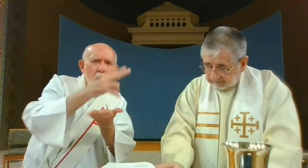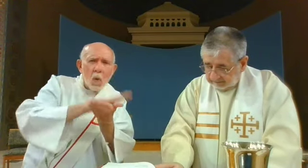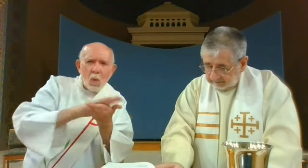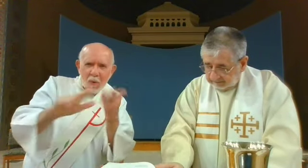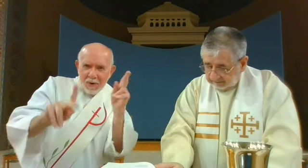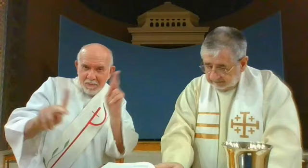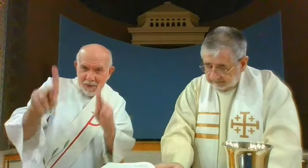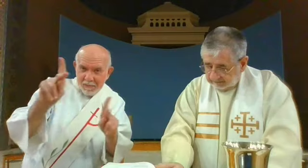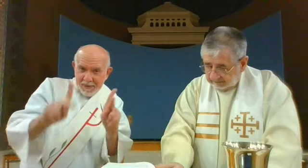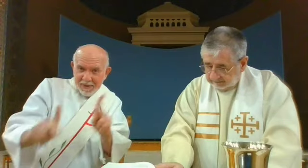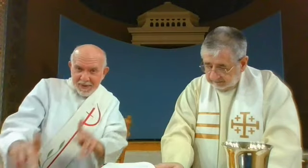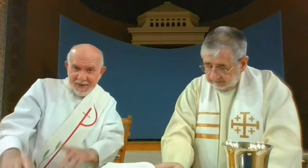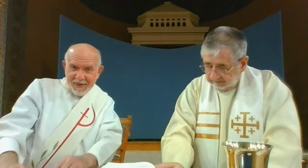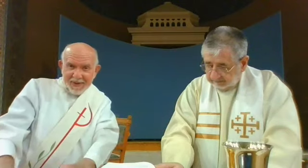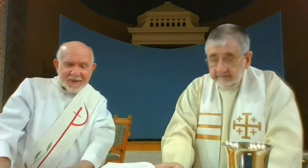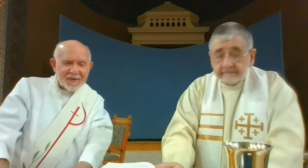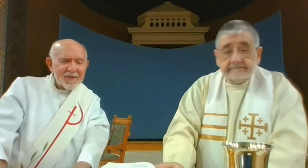all his holy church.